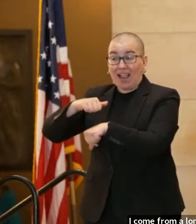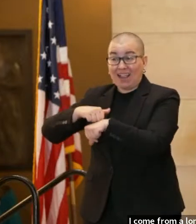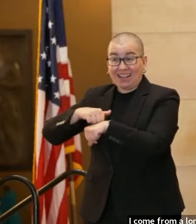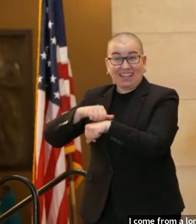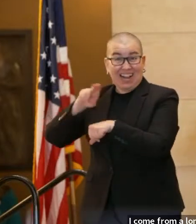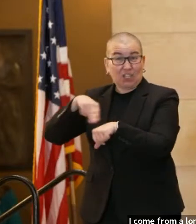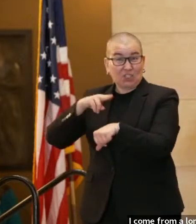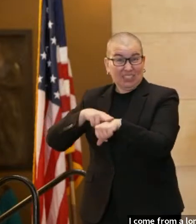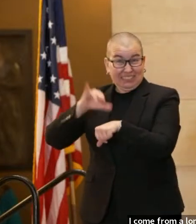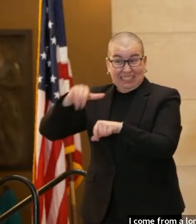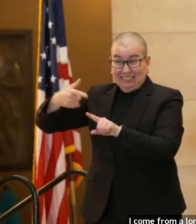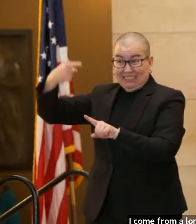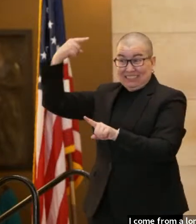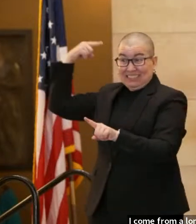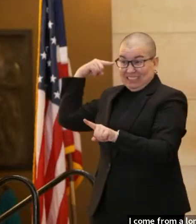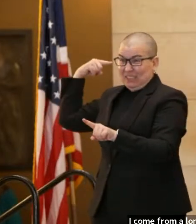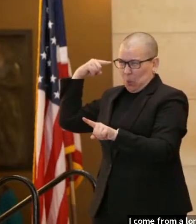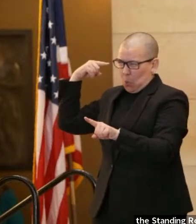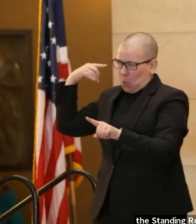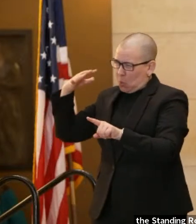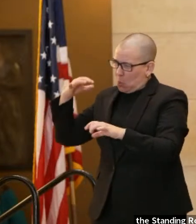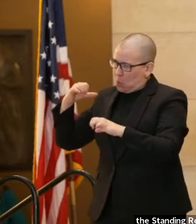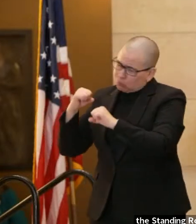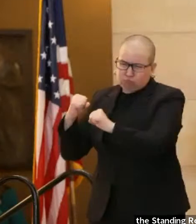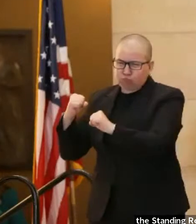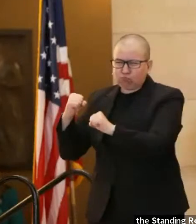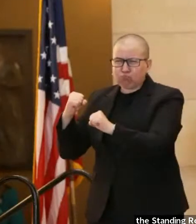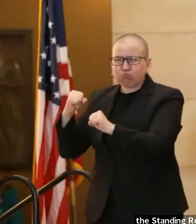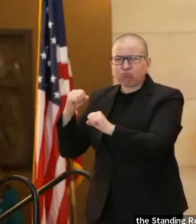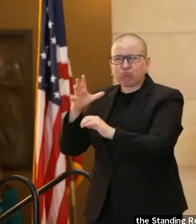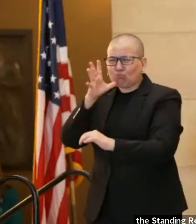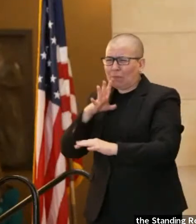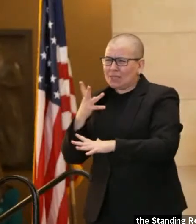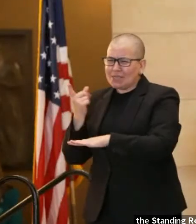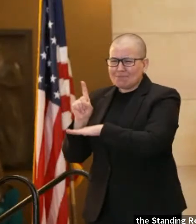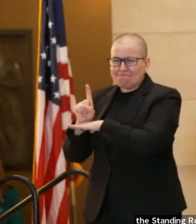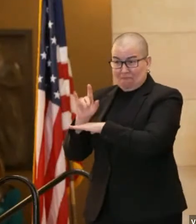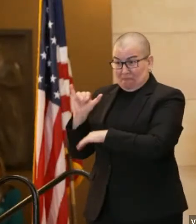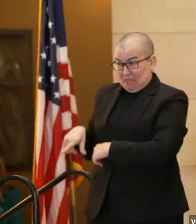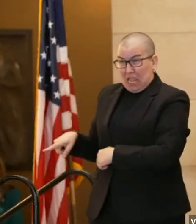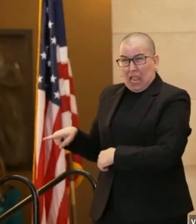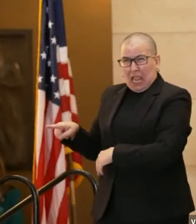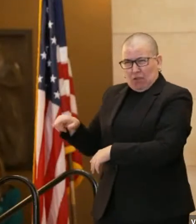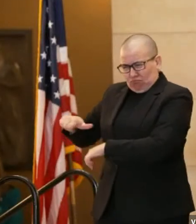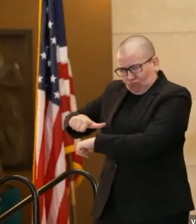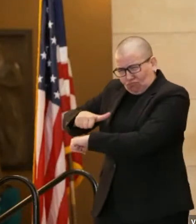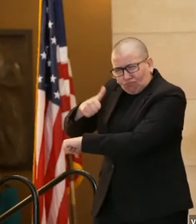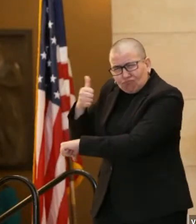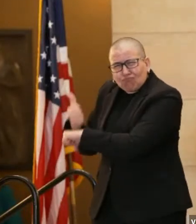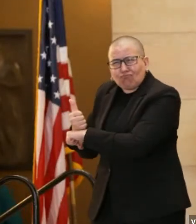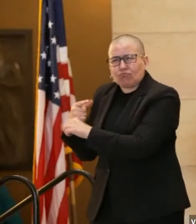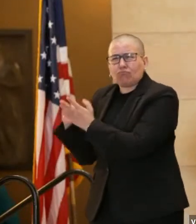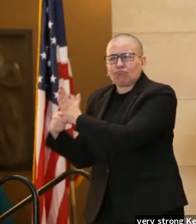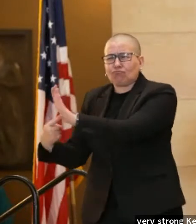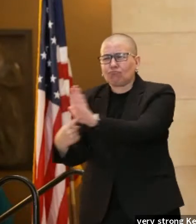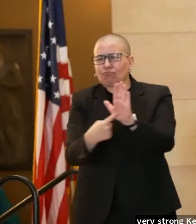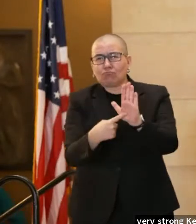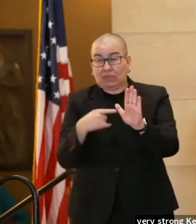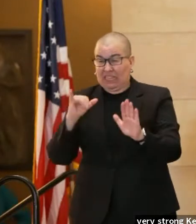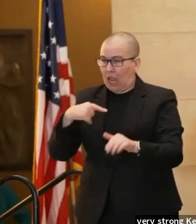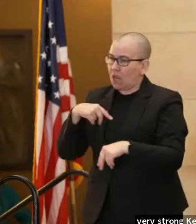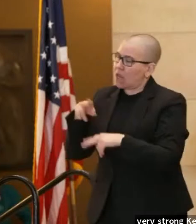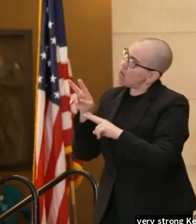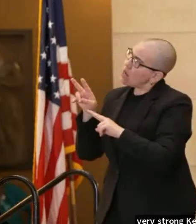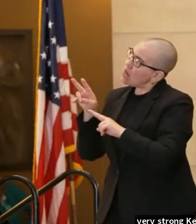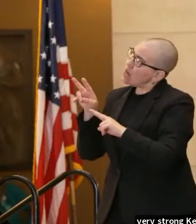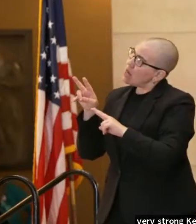those very strong Kelly women, that set the role model for me in fighting